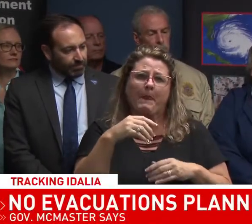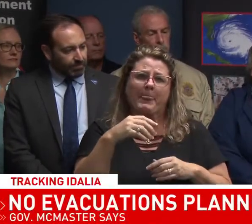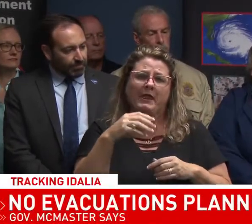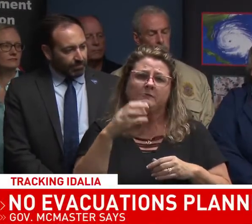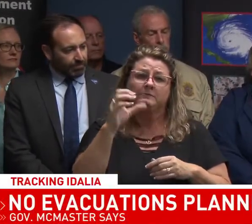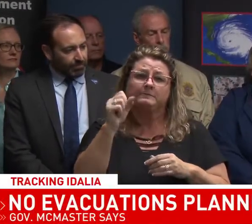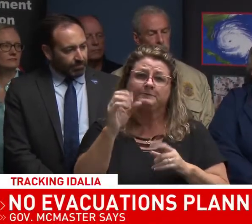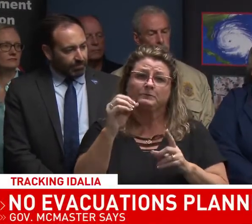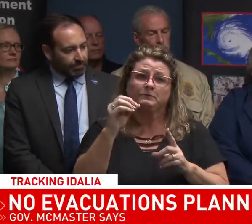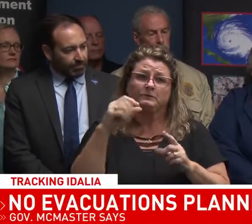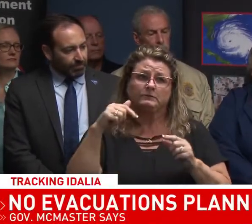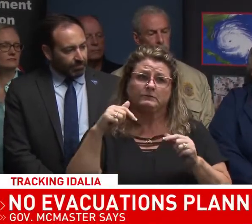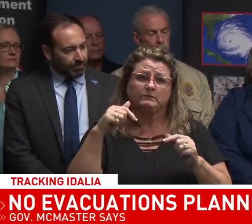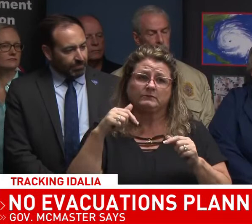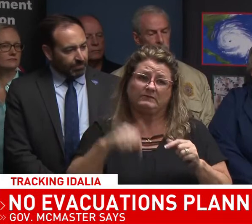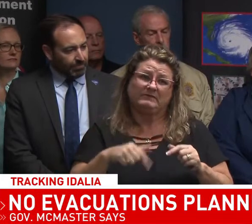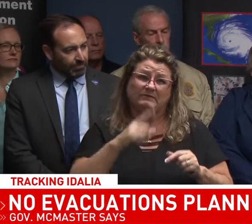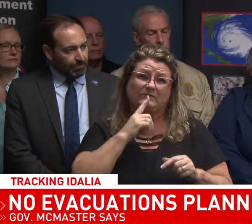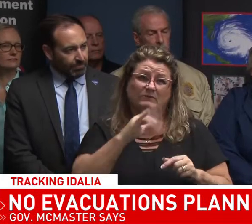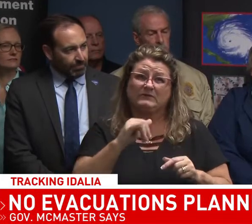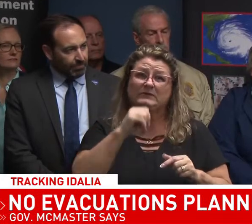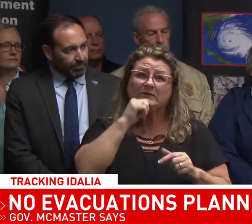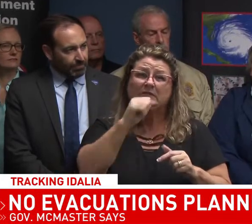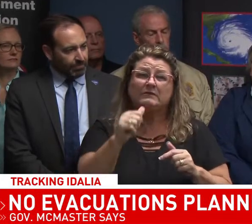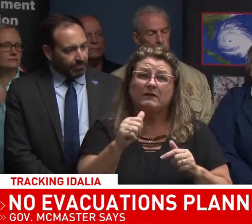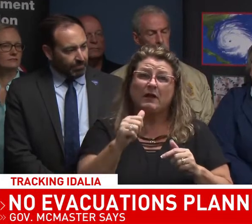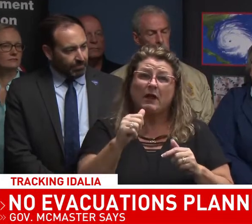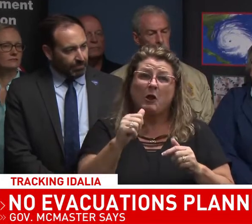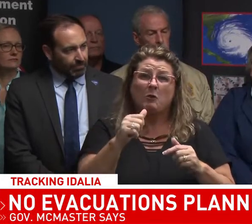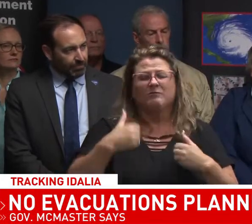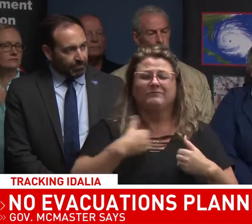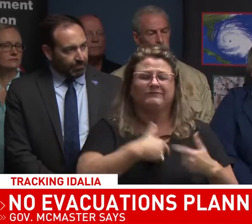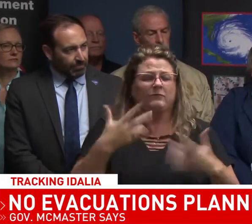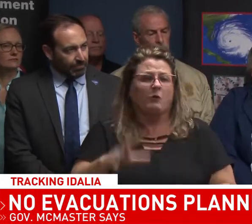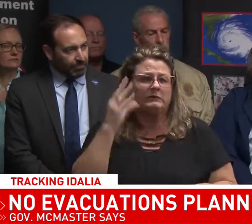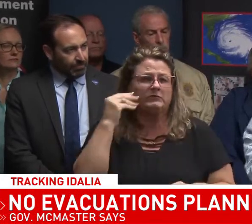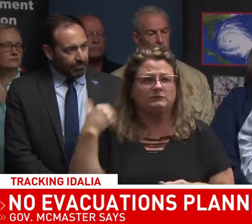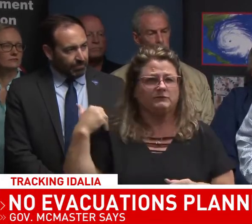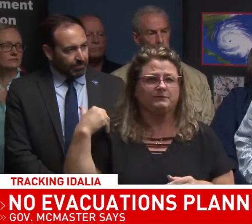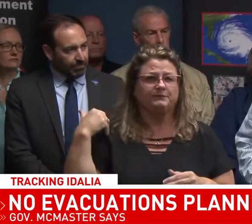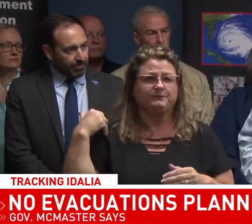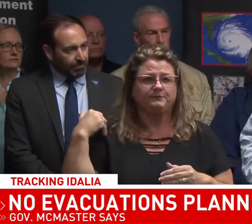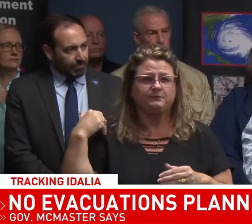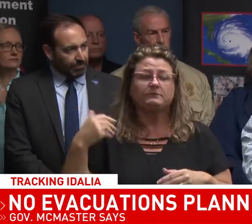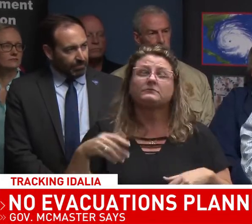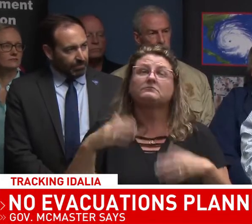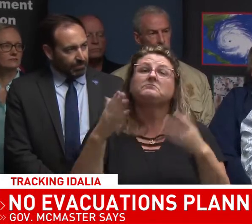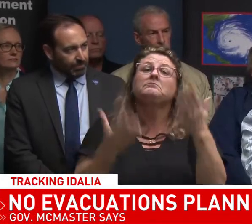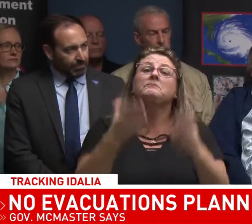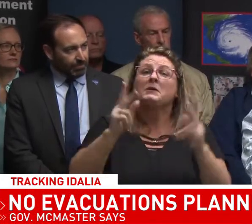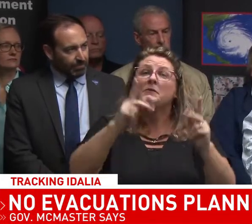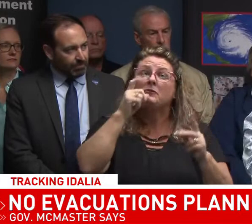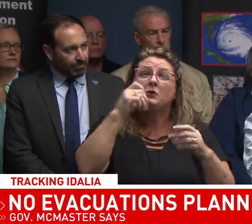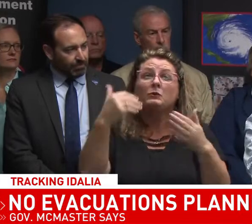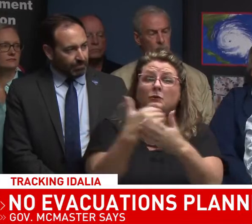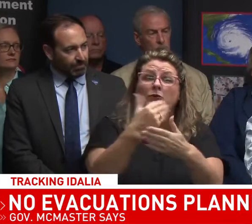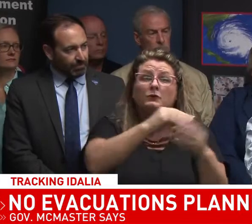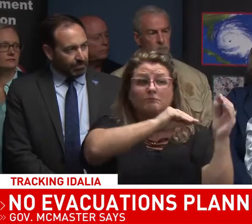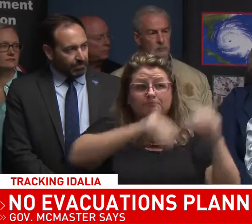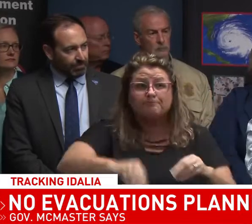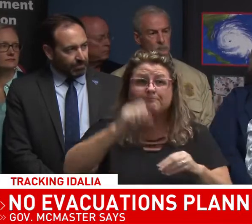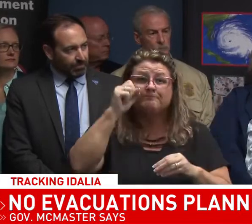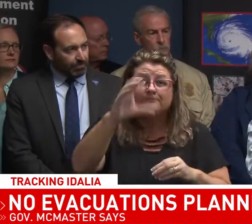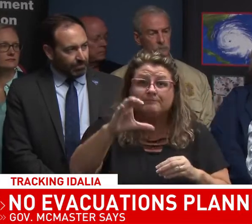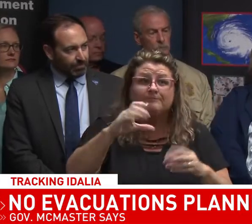again, this is not something we haven't seen before. There may be newcomers to the state that have never seen a hurricane, never seen